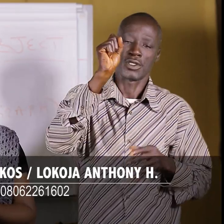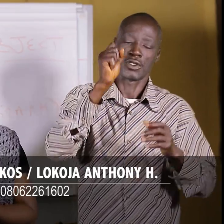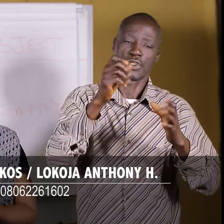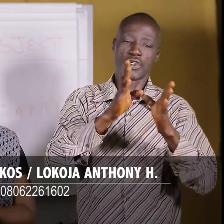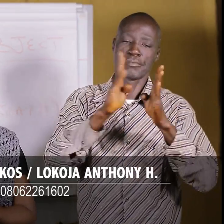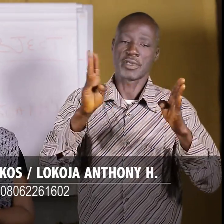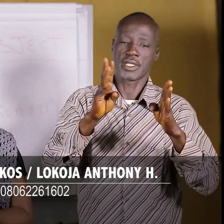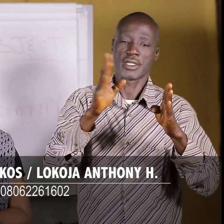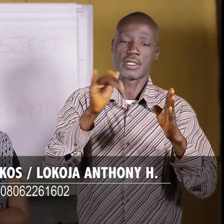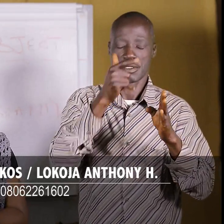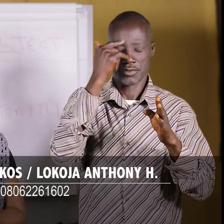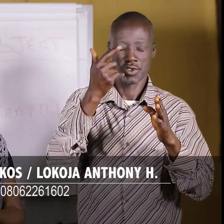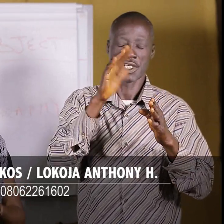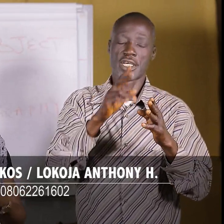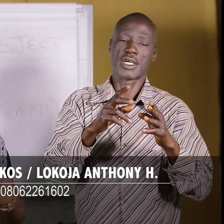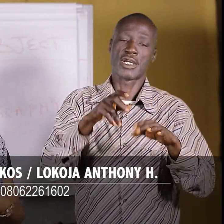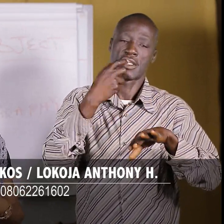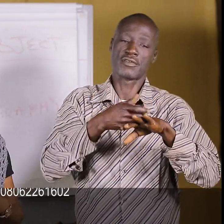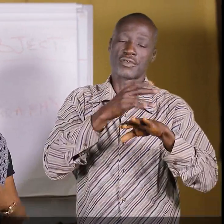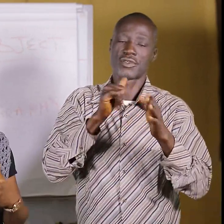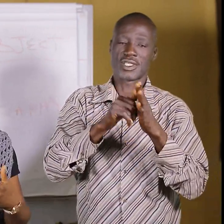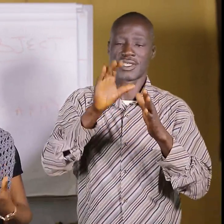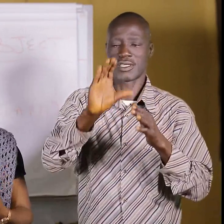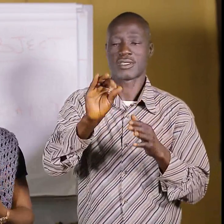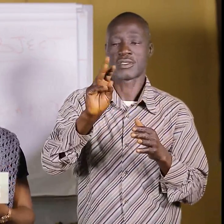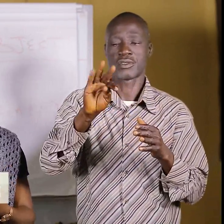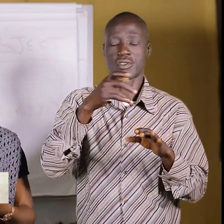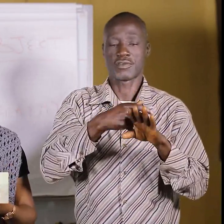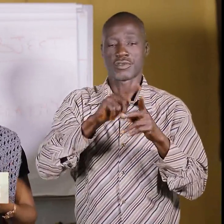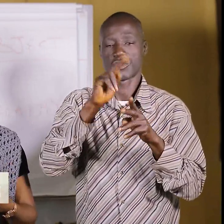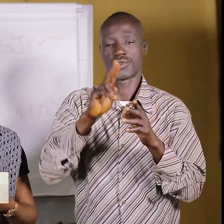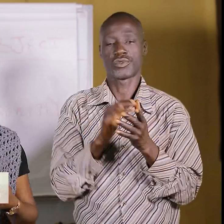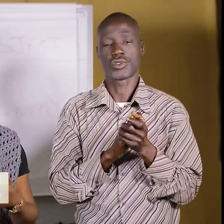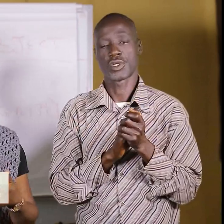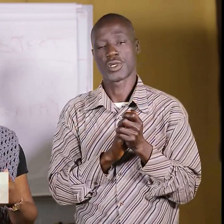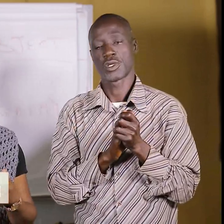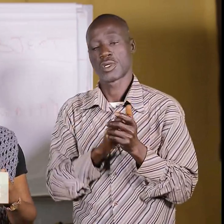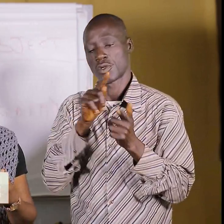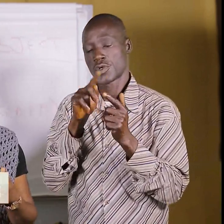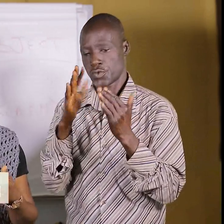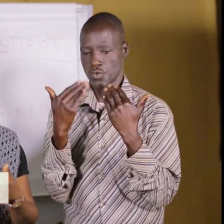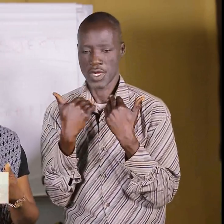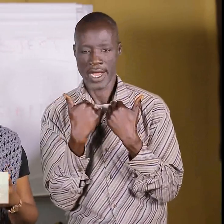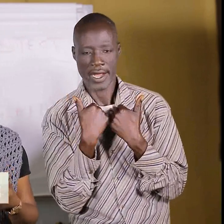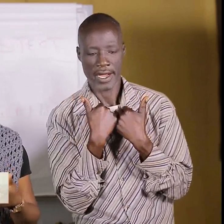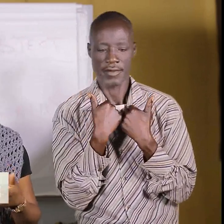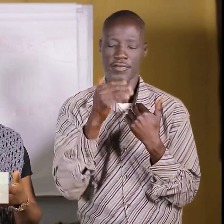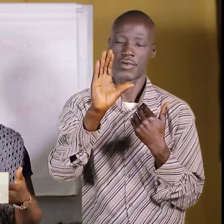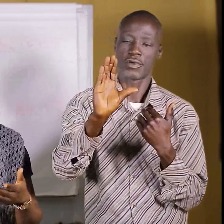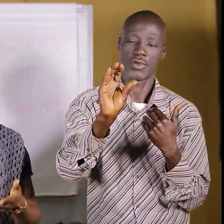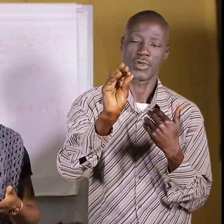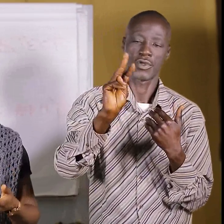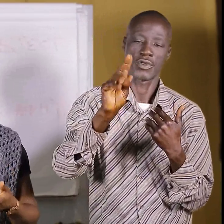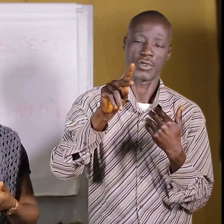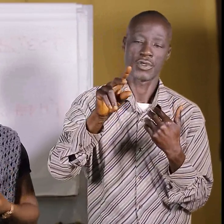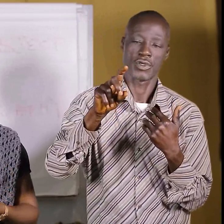the equipments are sophisticated, there are complex uses for it. Like when you have the compass, the